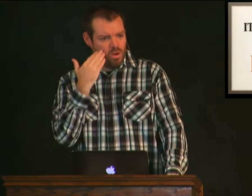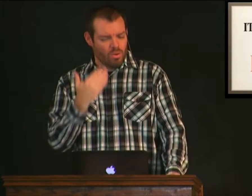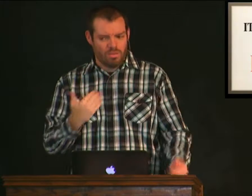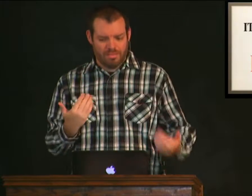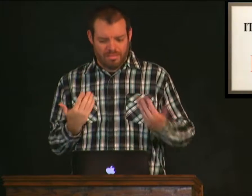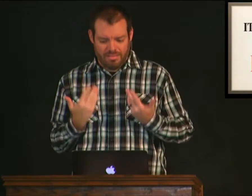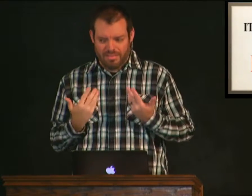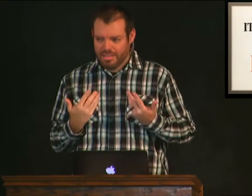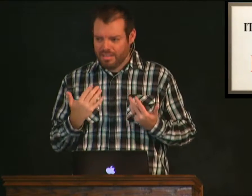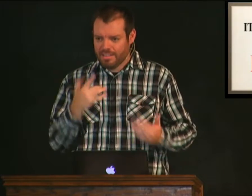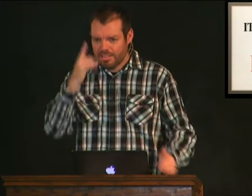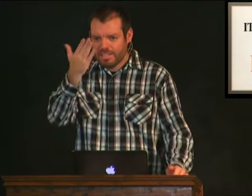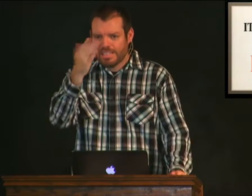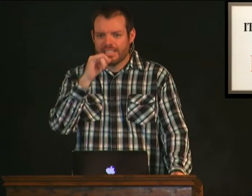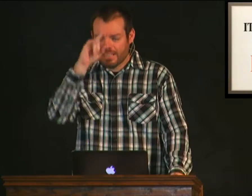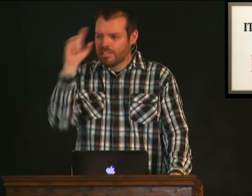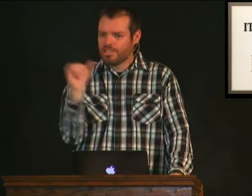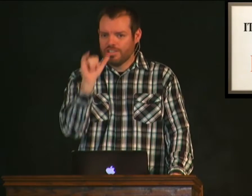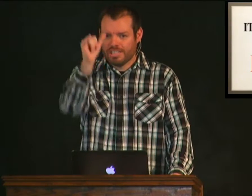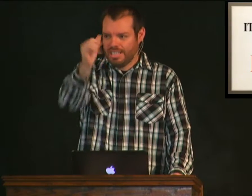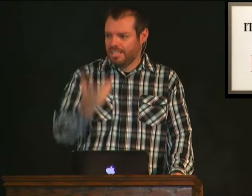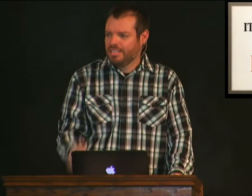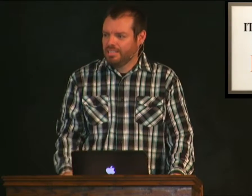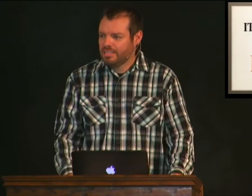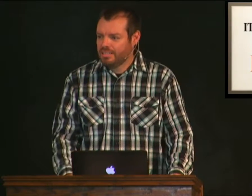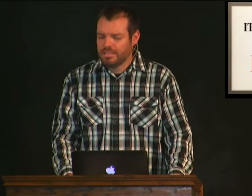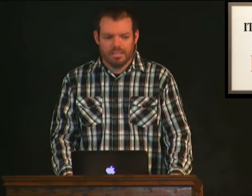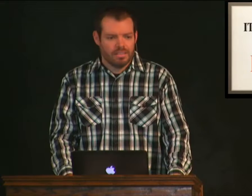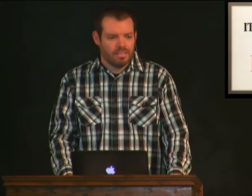We know there is eternity.